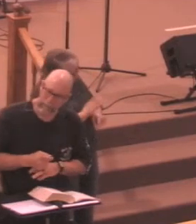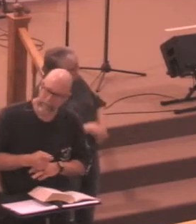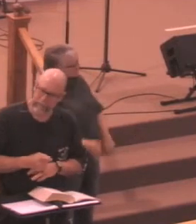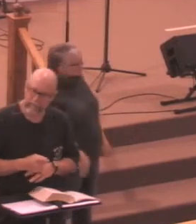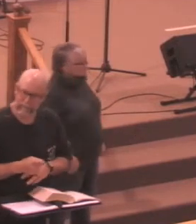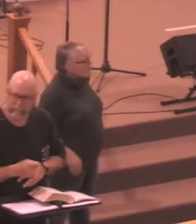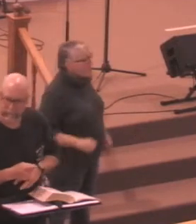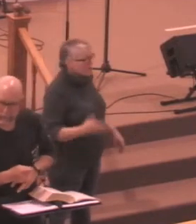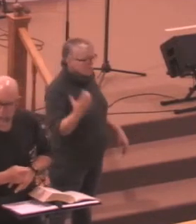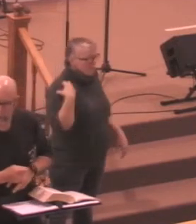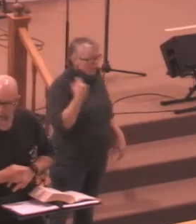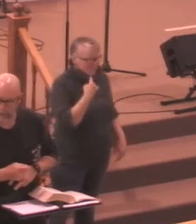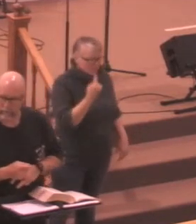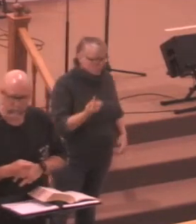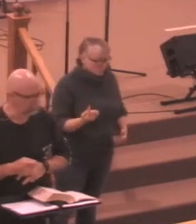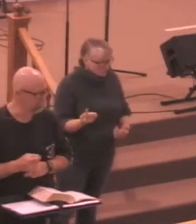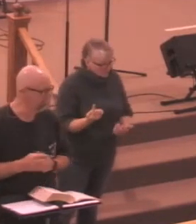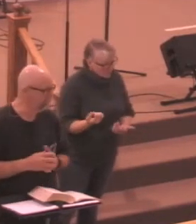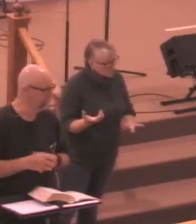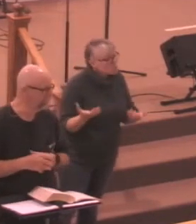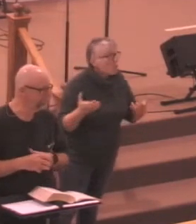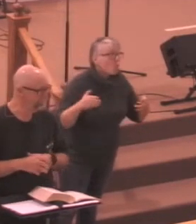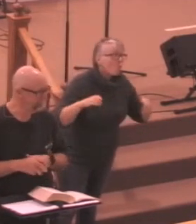Or the boss tells you something that you don't want to do,